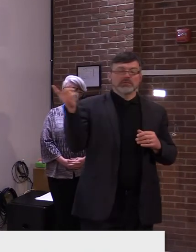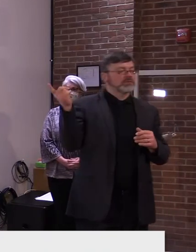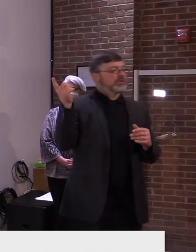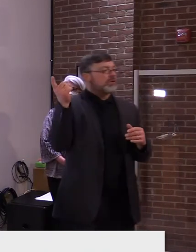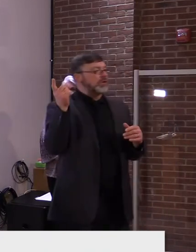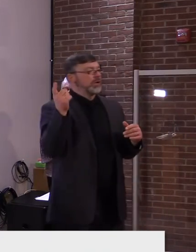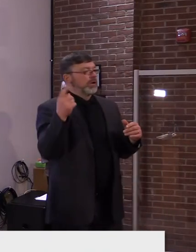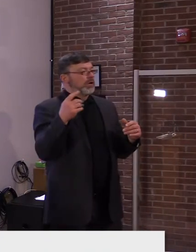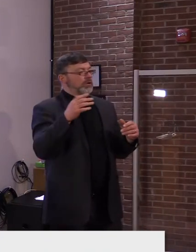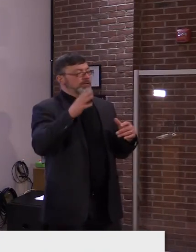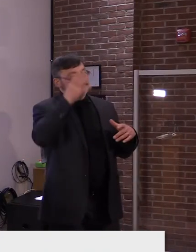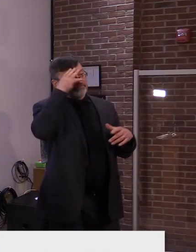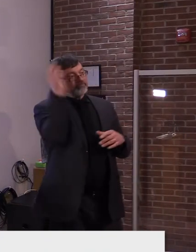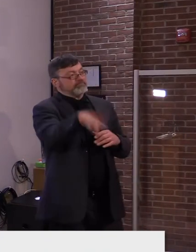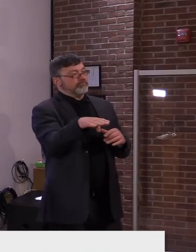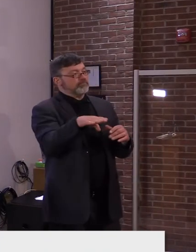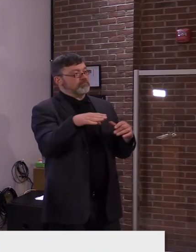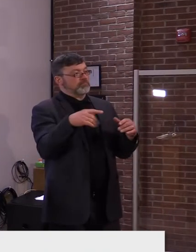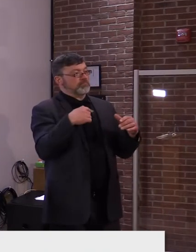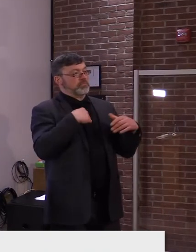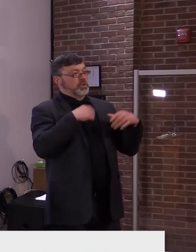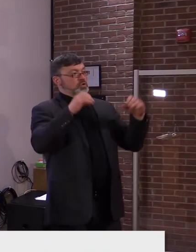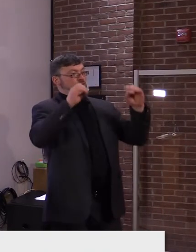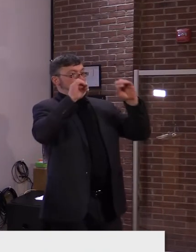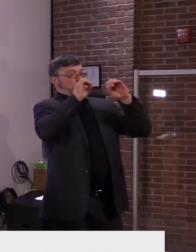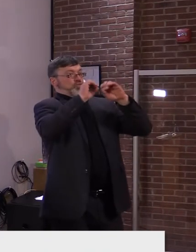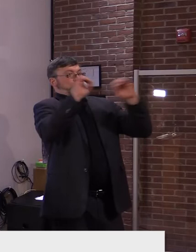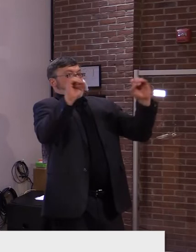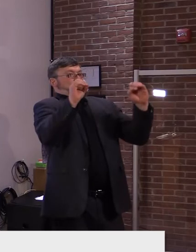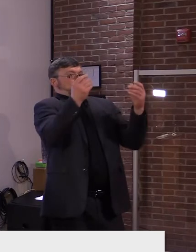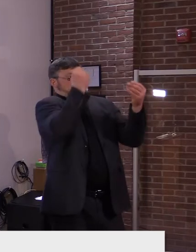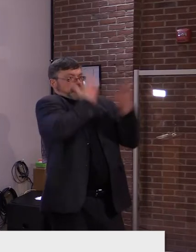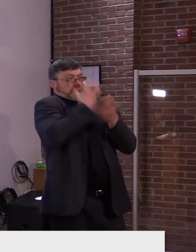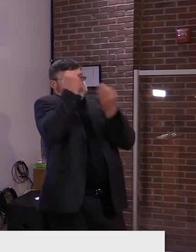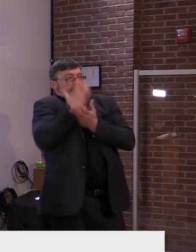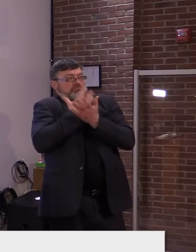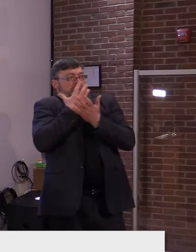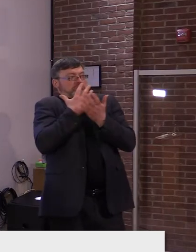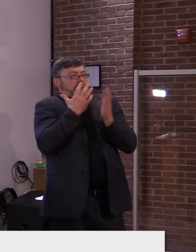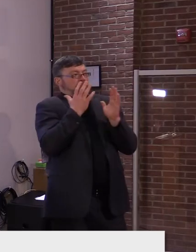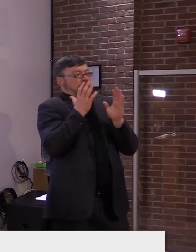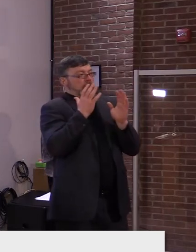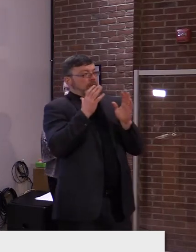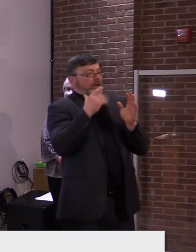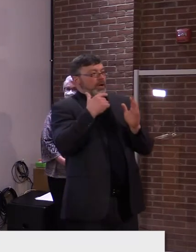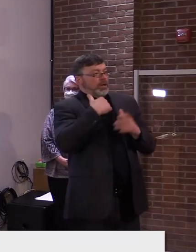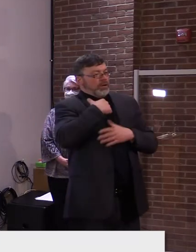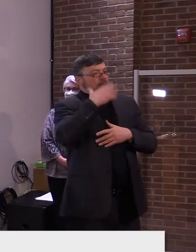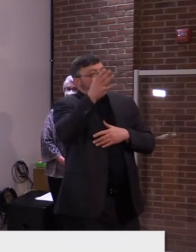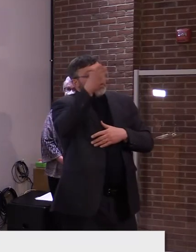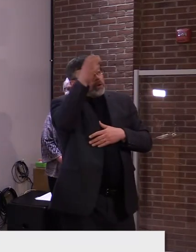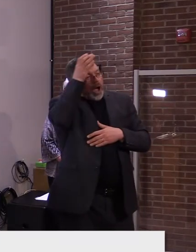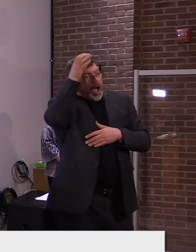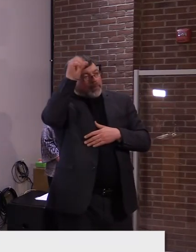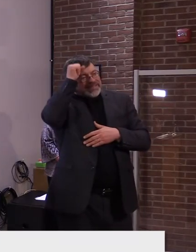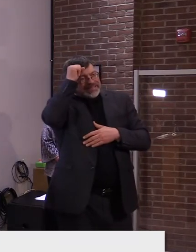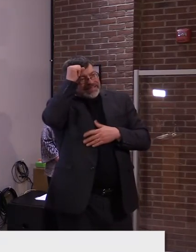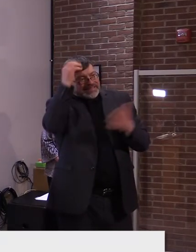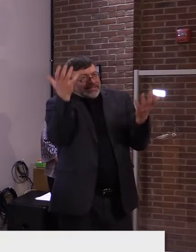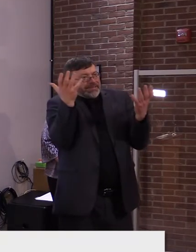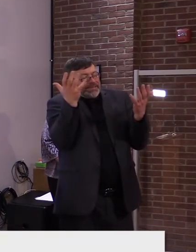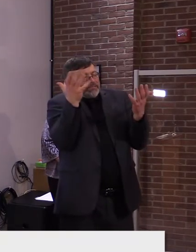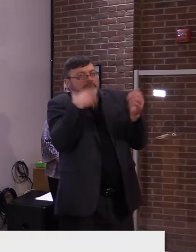that, except to say that using common sense, there has to be more. This is a vaccination